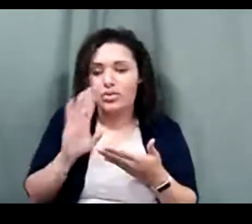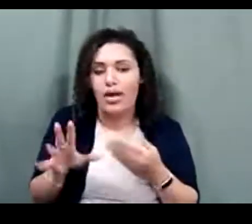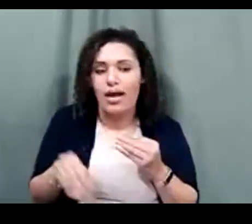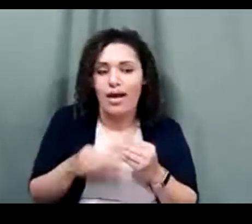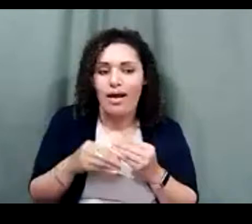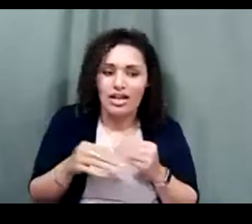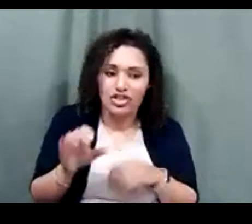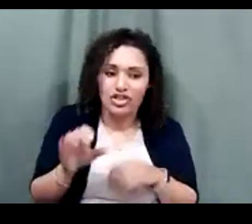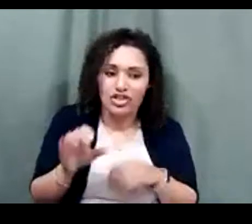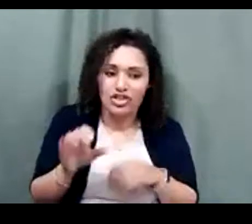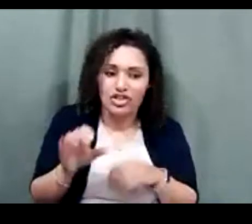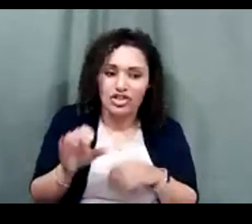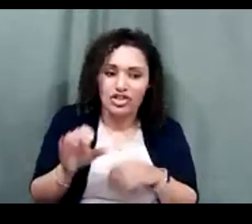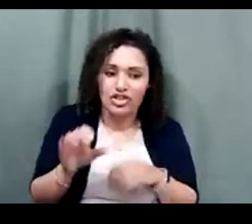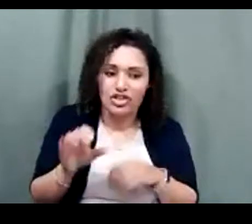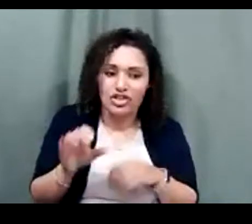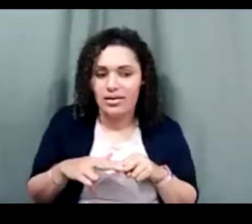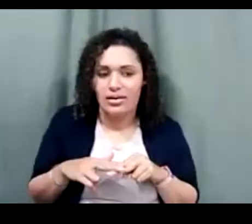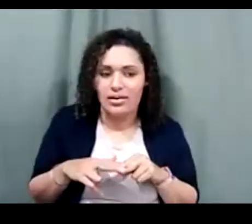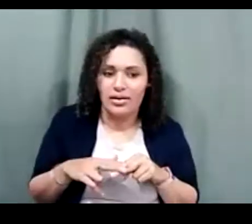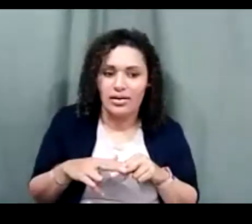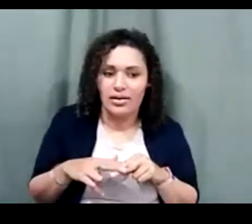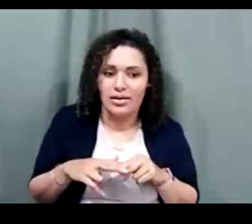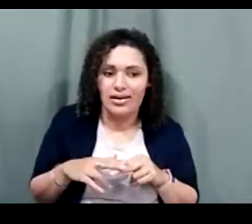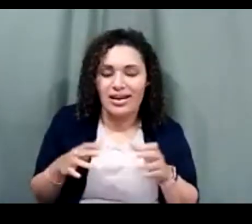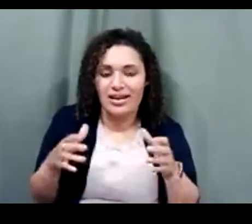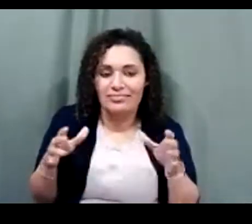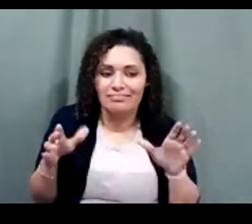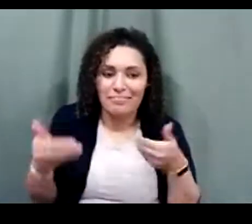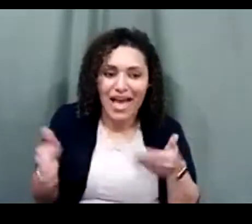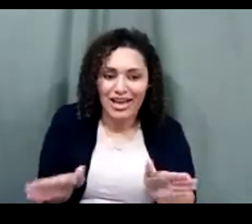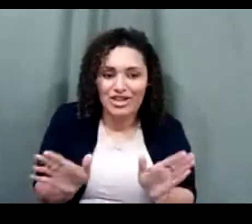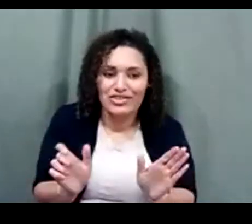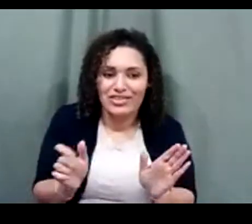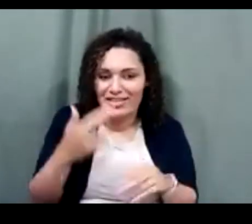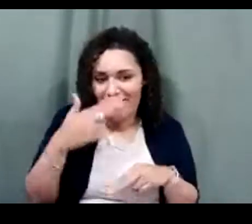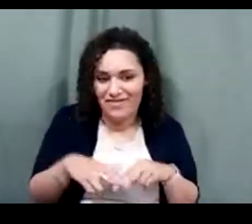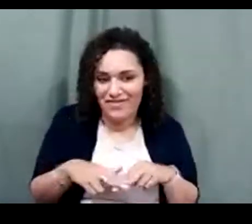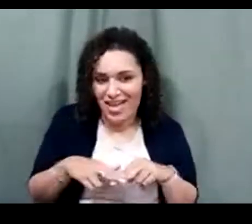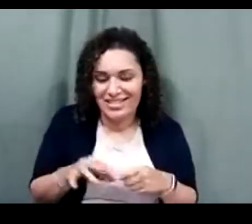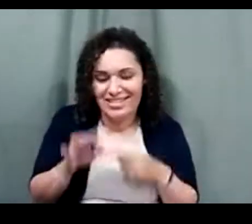little package. So we can try to have a little fun despite all being stuck at home.